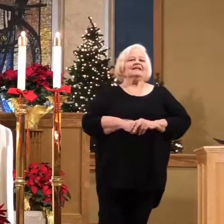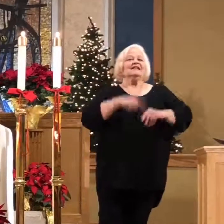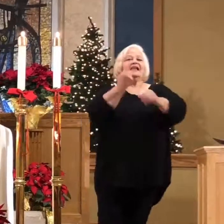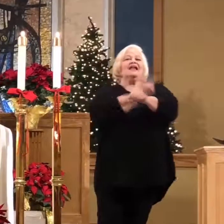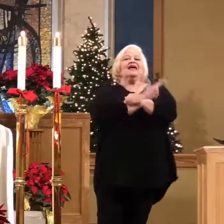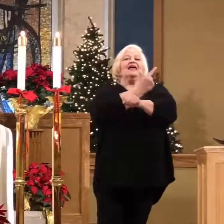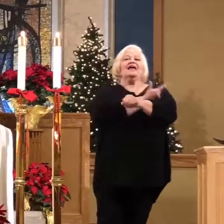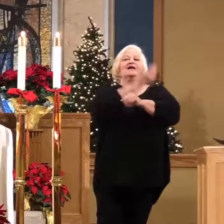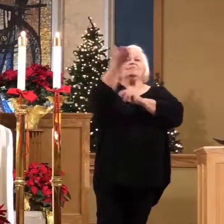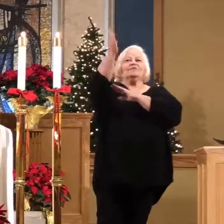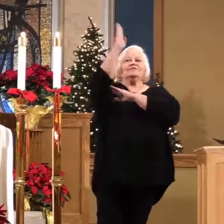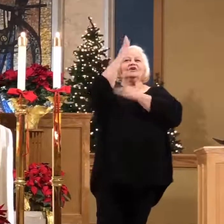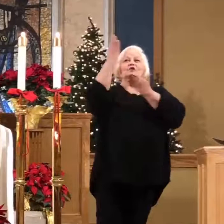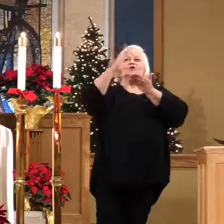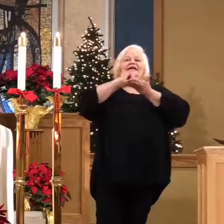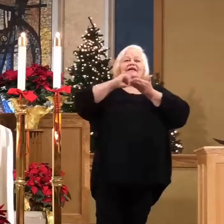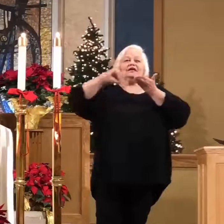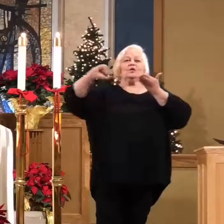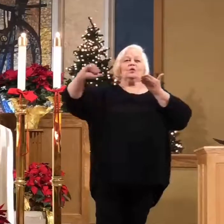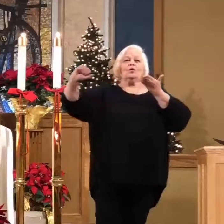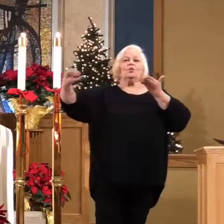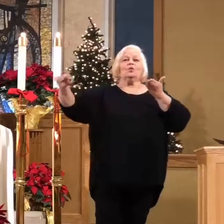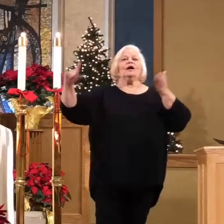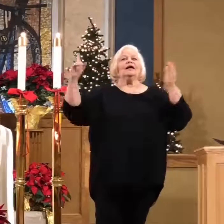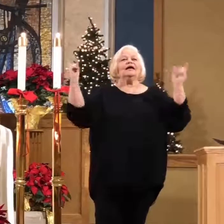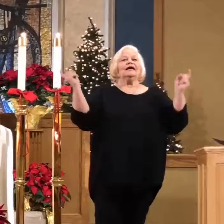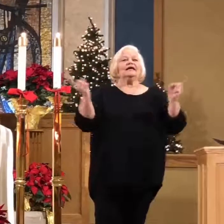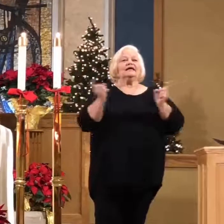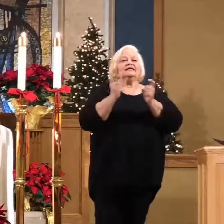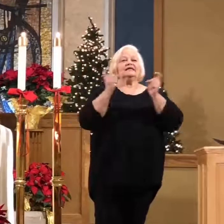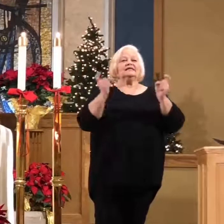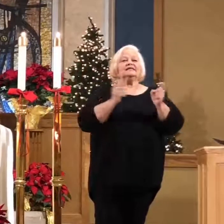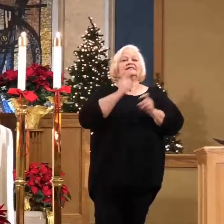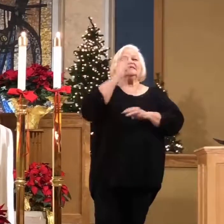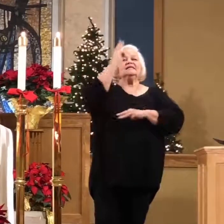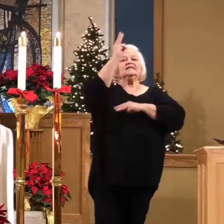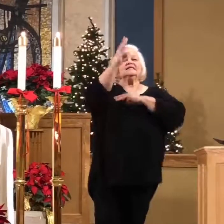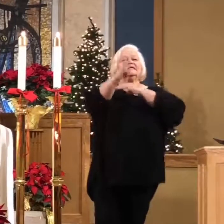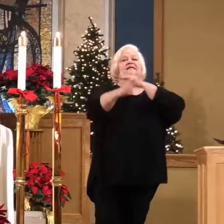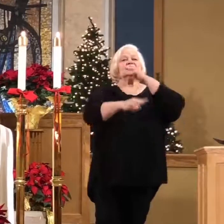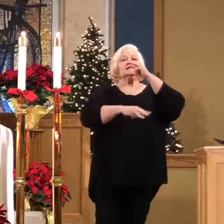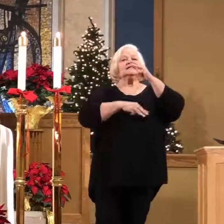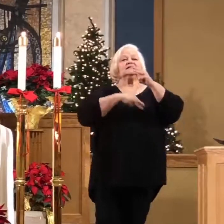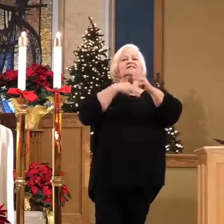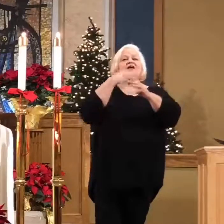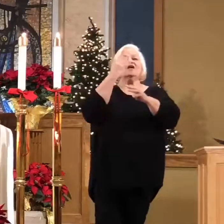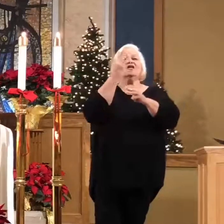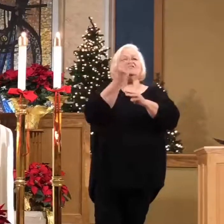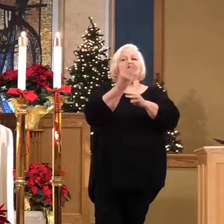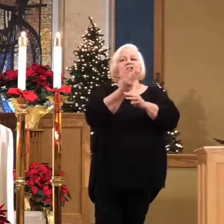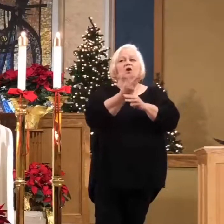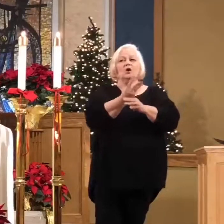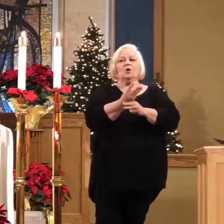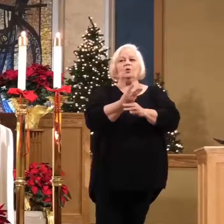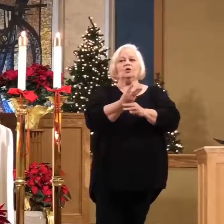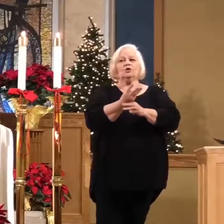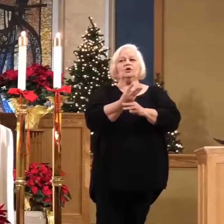Lamb of God, you take away the sins of